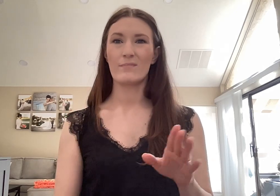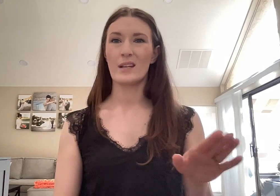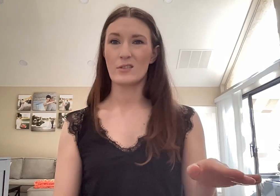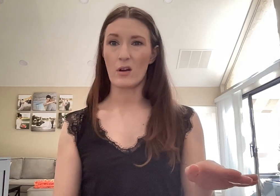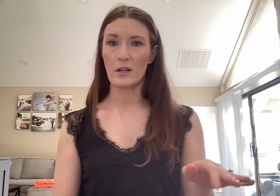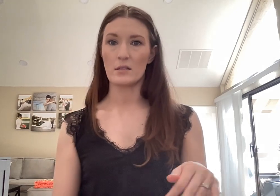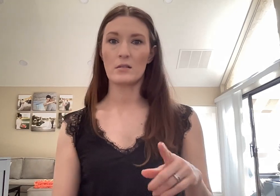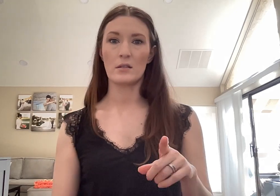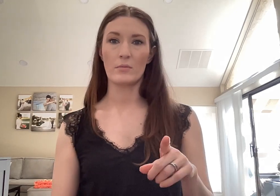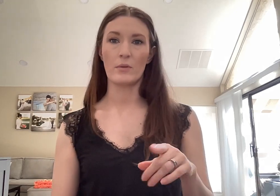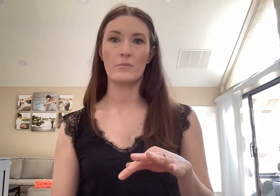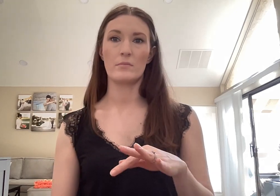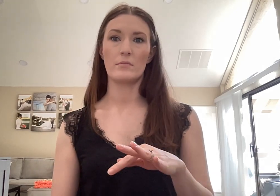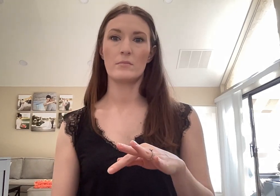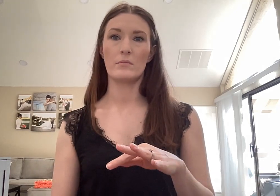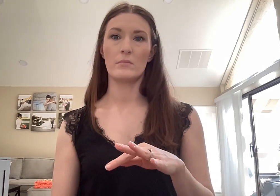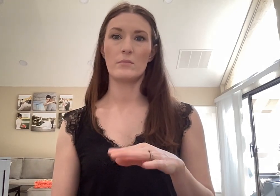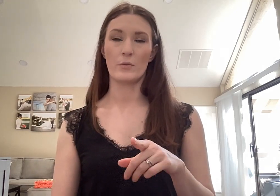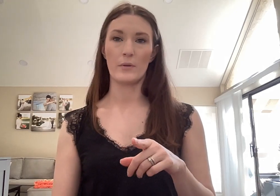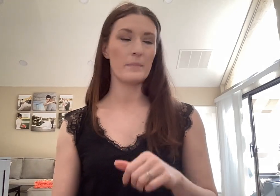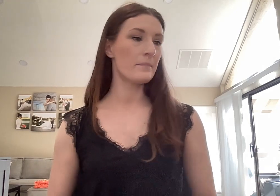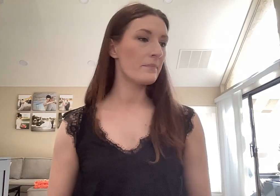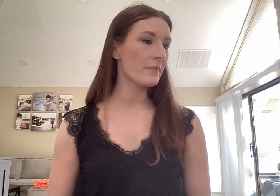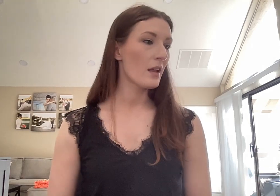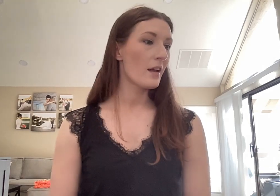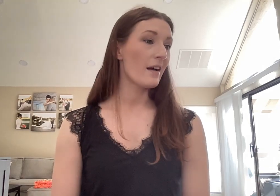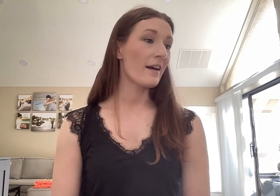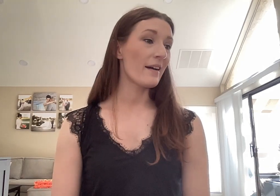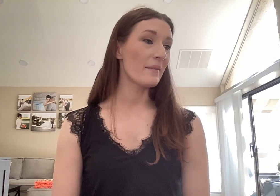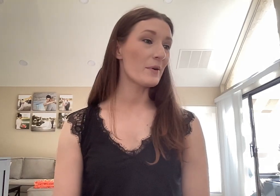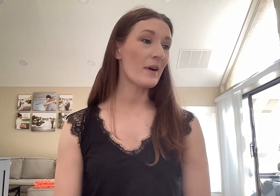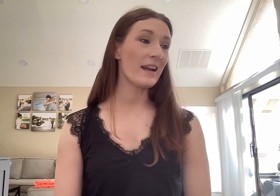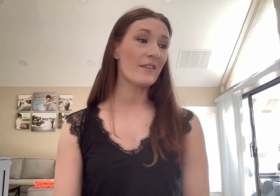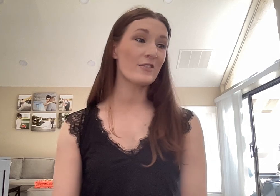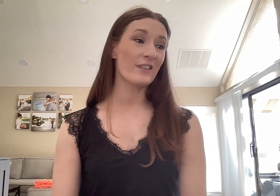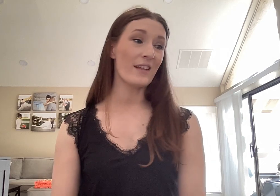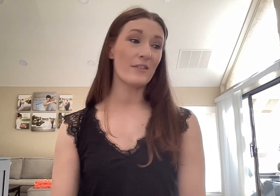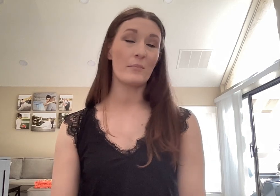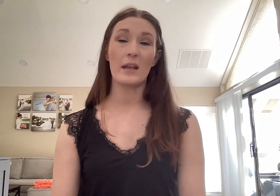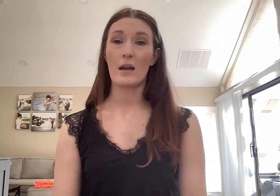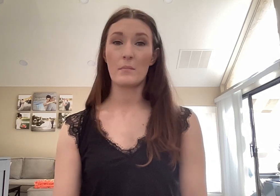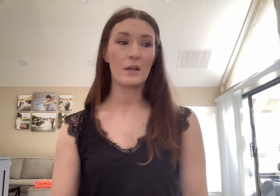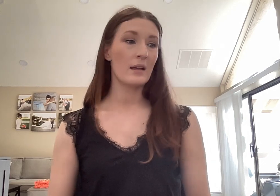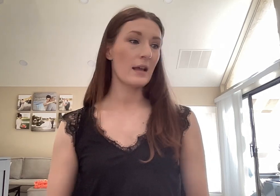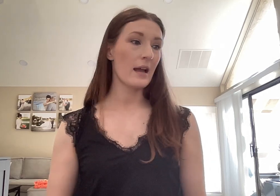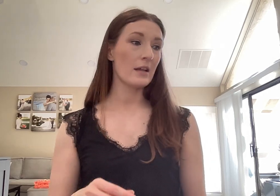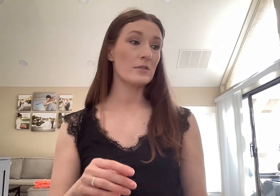It's oddest, it's rude, don't do it. Quiet after 11 p.m. Okay, so